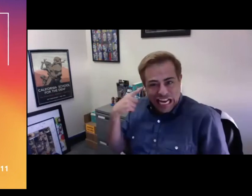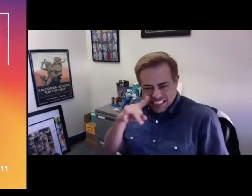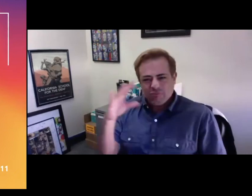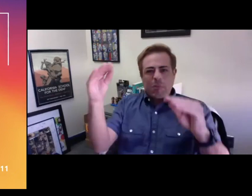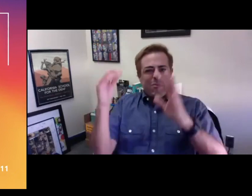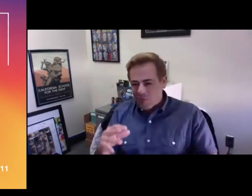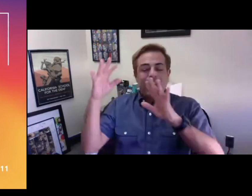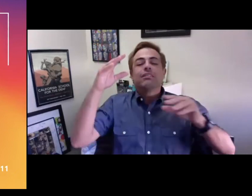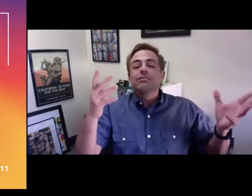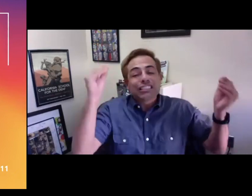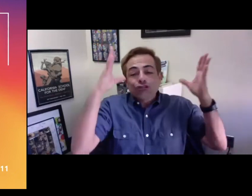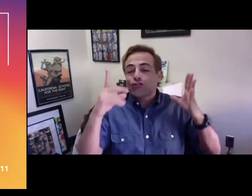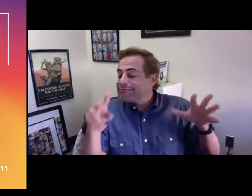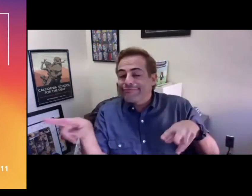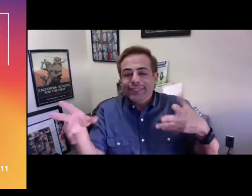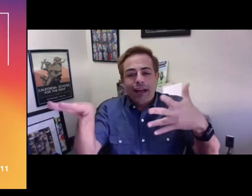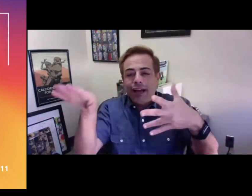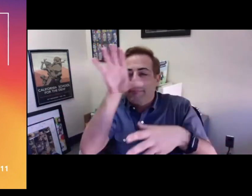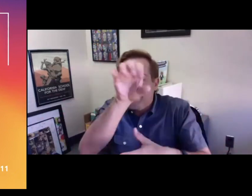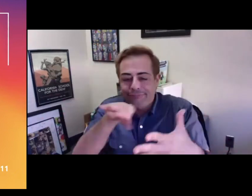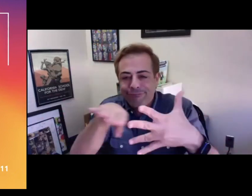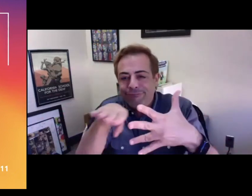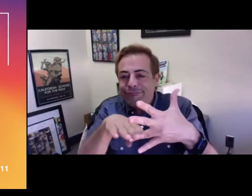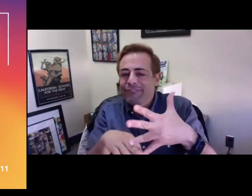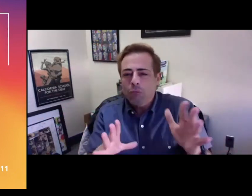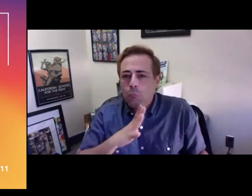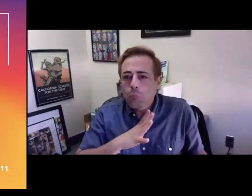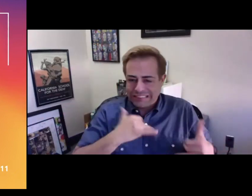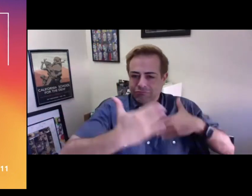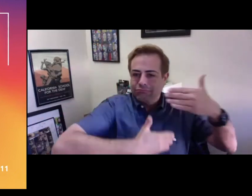here in 2022. Yeah, the teachers